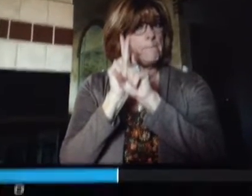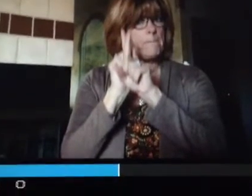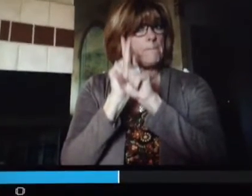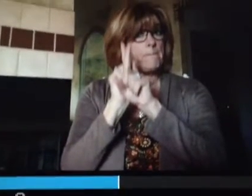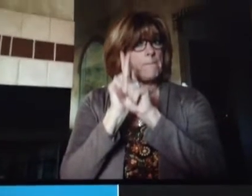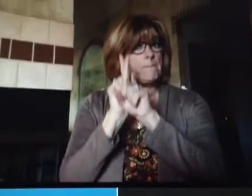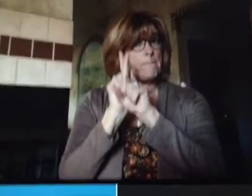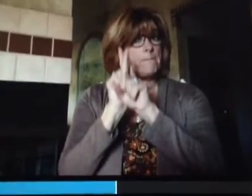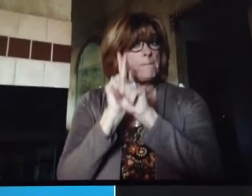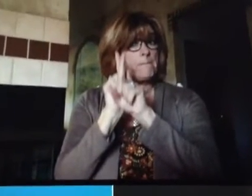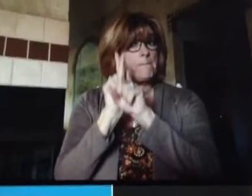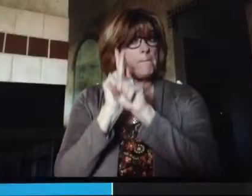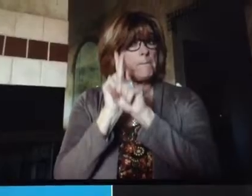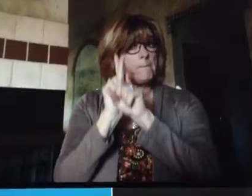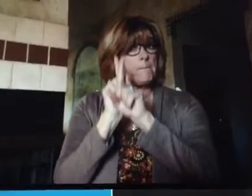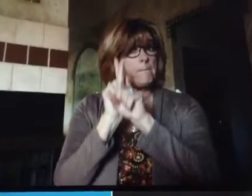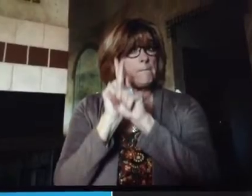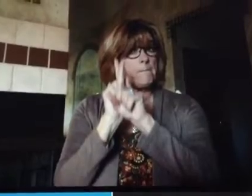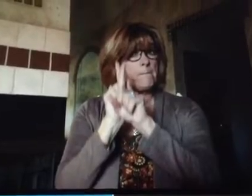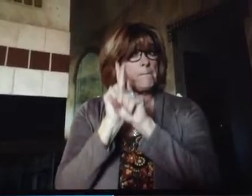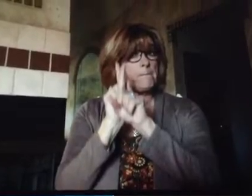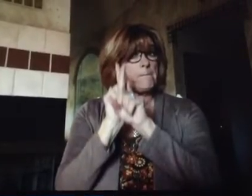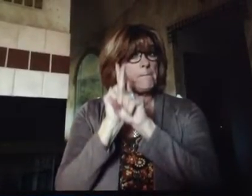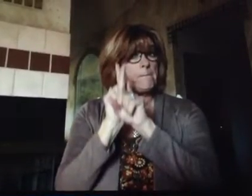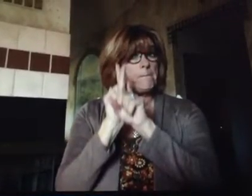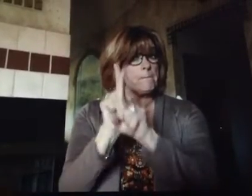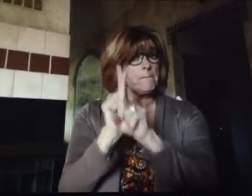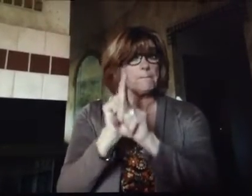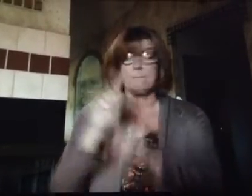you what you need to work on. That's how you improve.